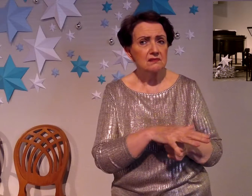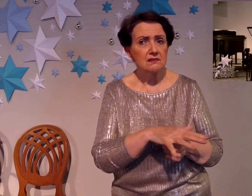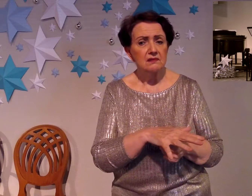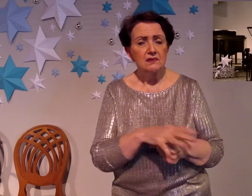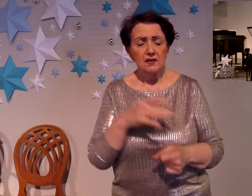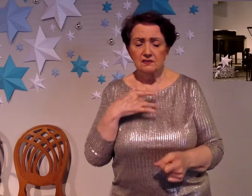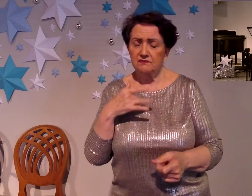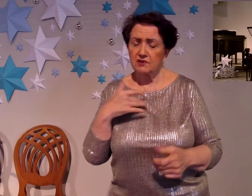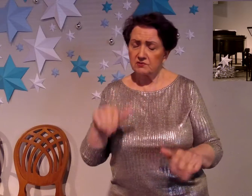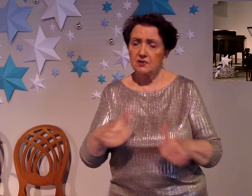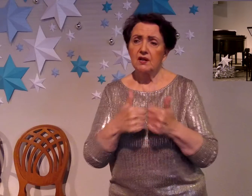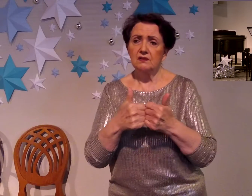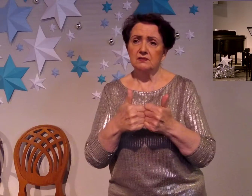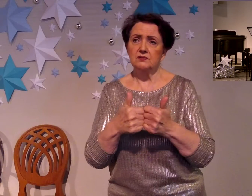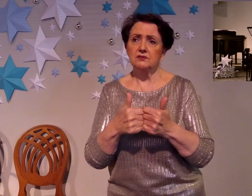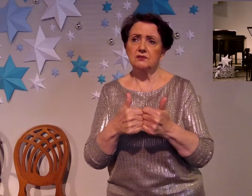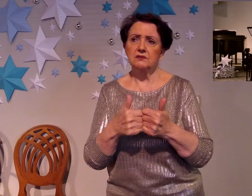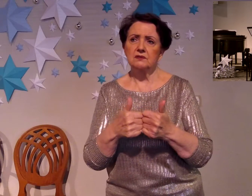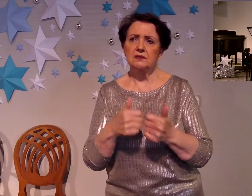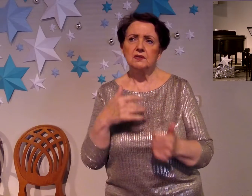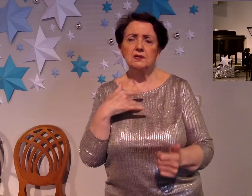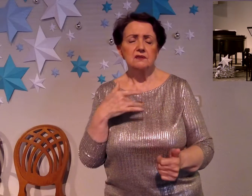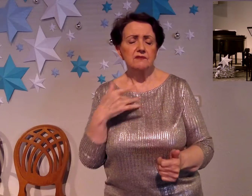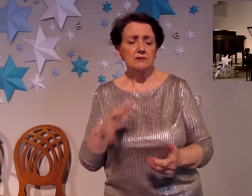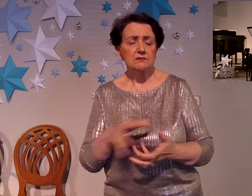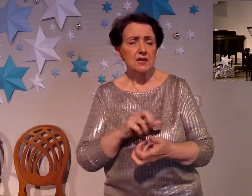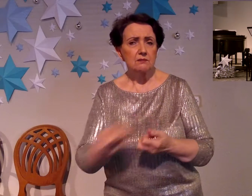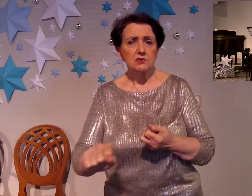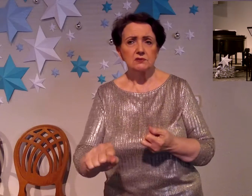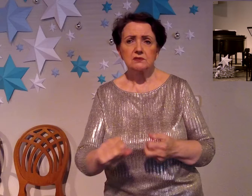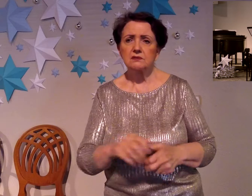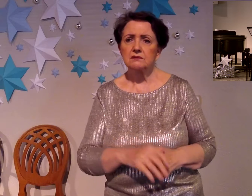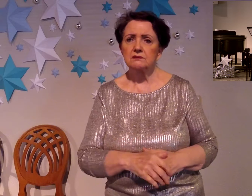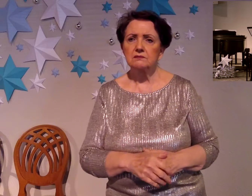has felt challenged, has felt desecrated.